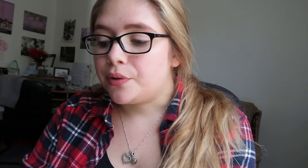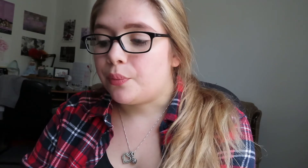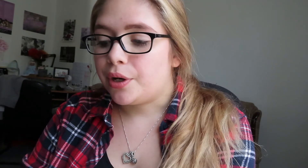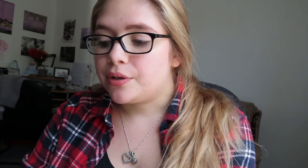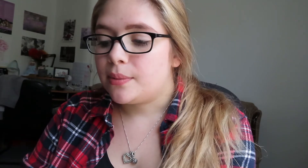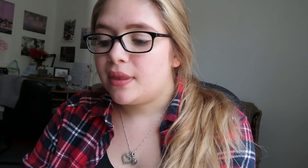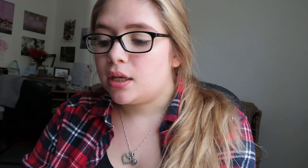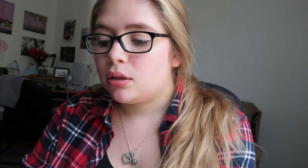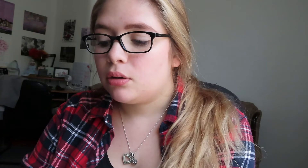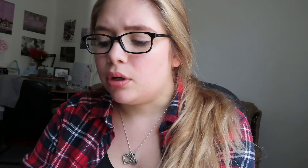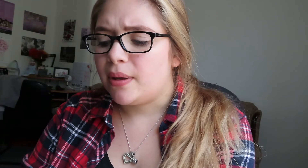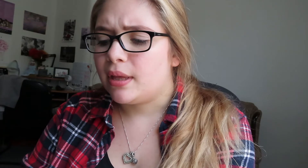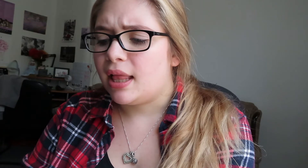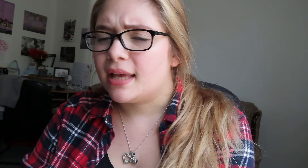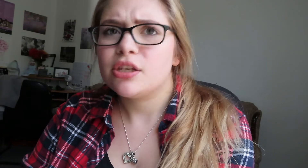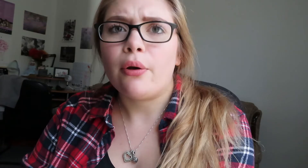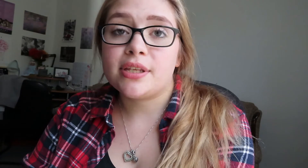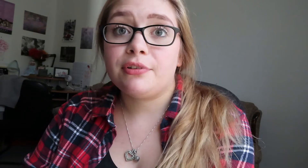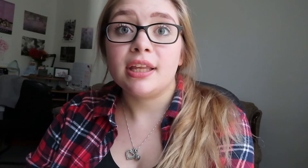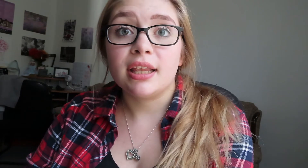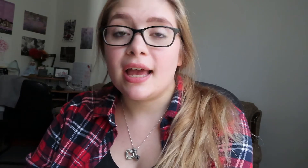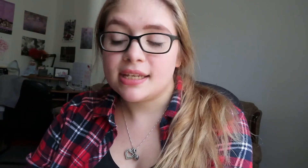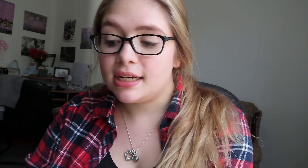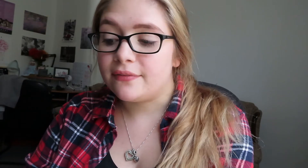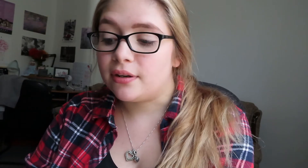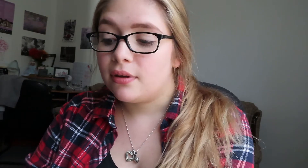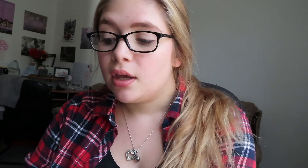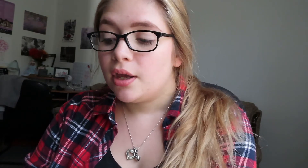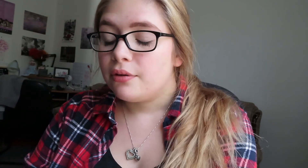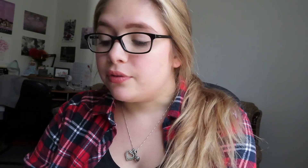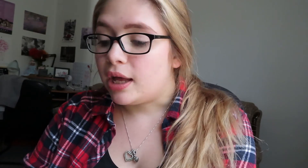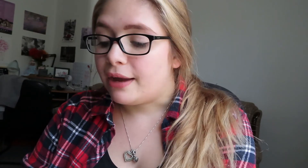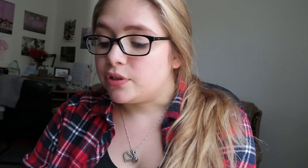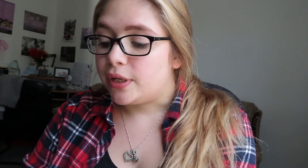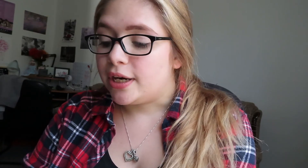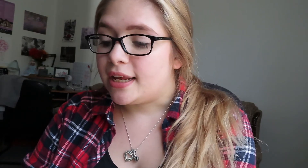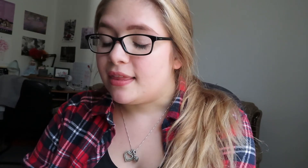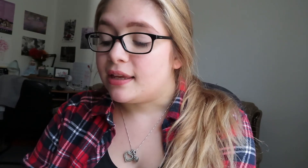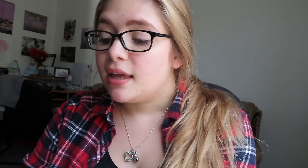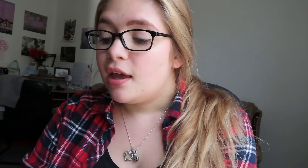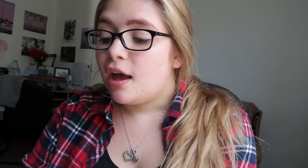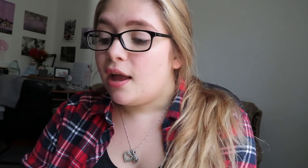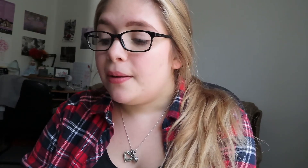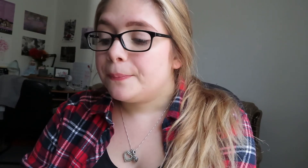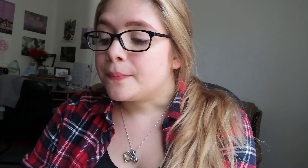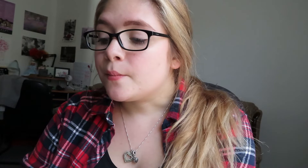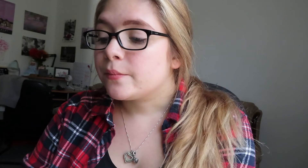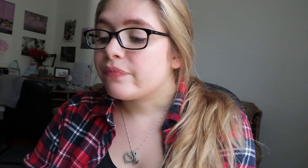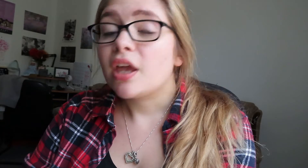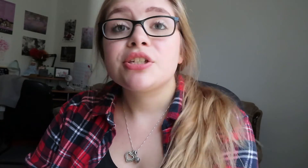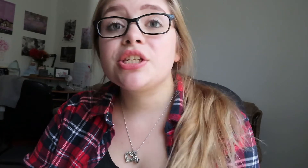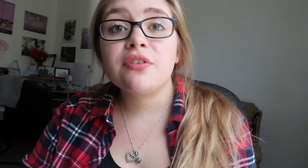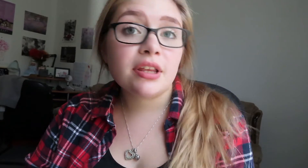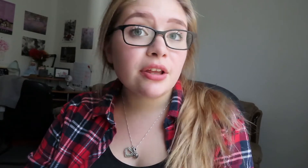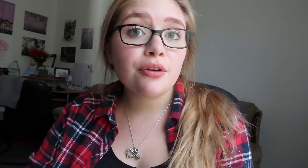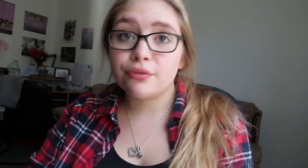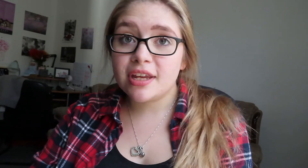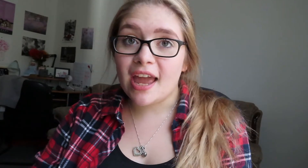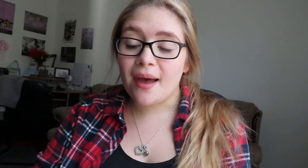to go to work or something or maybe class no it was definitely class i didn't even vlog after work or anything um just a little recap